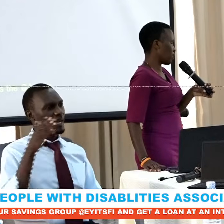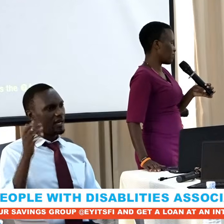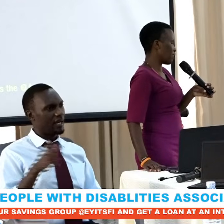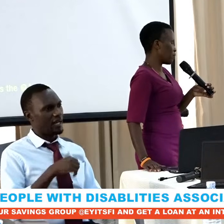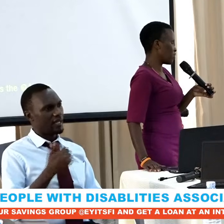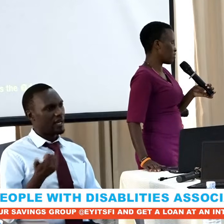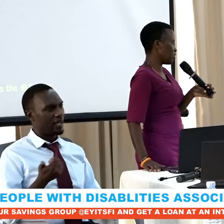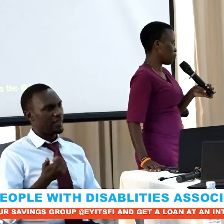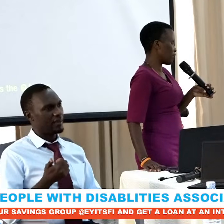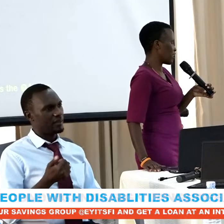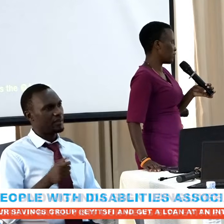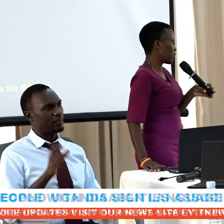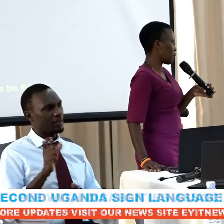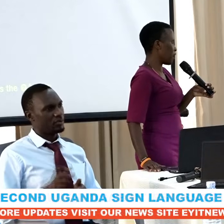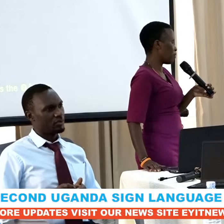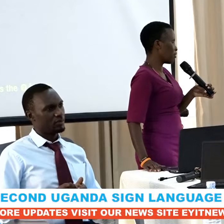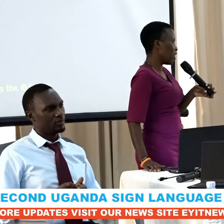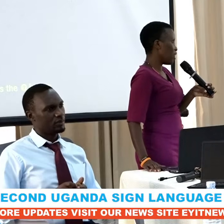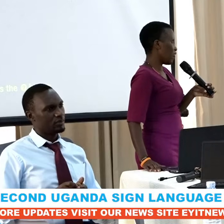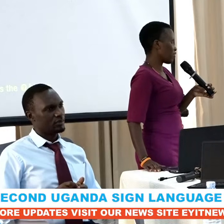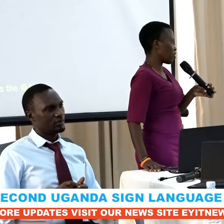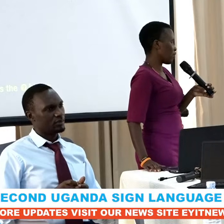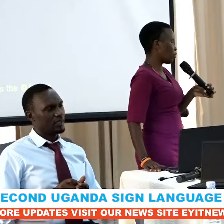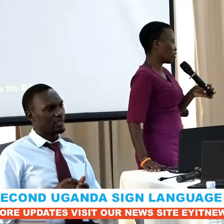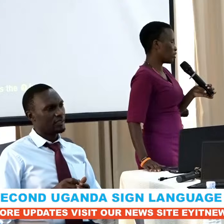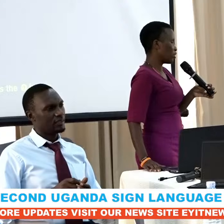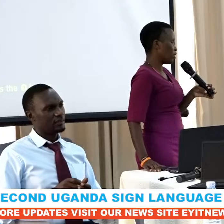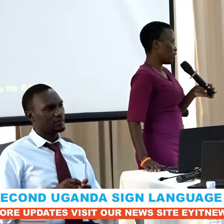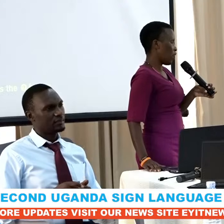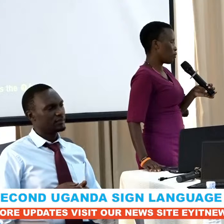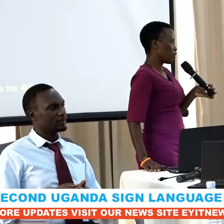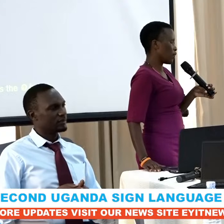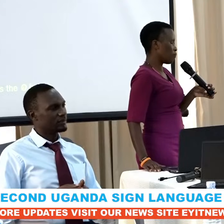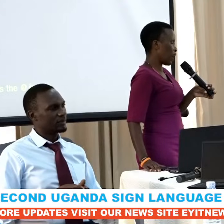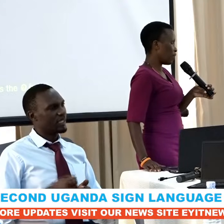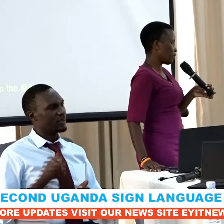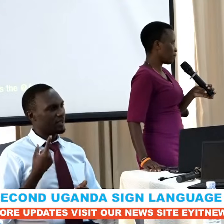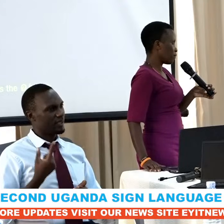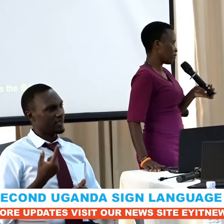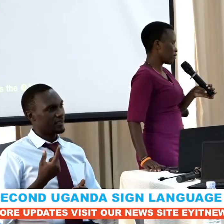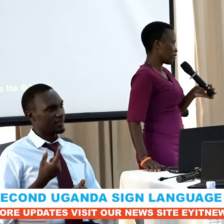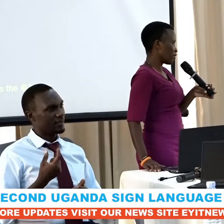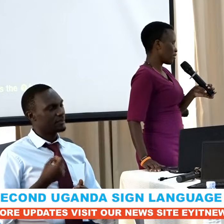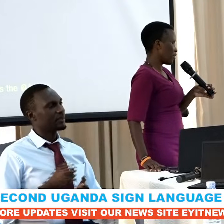person with a disability, with a hearing impairment, they are asking the colleague, how do we help her?